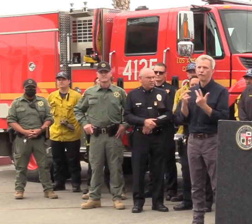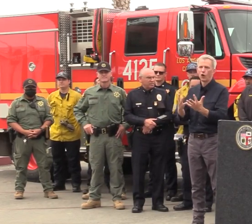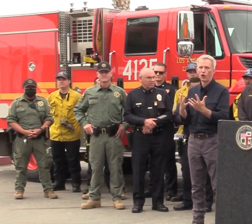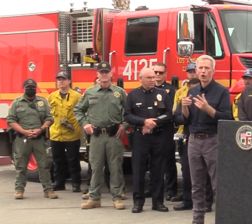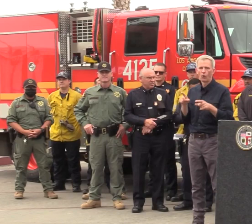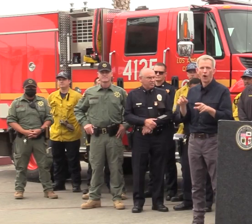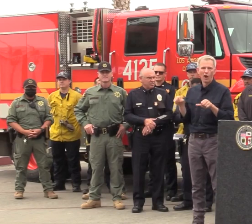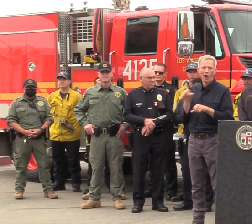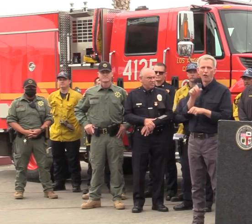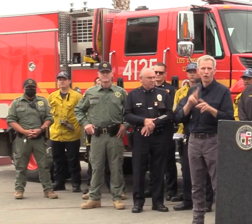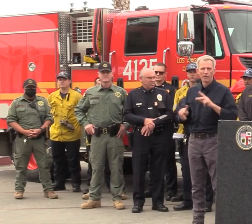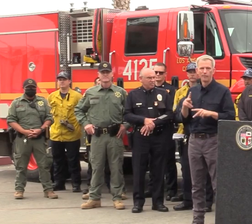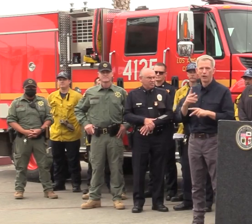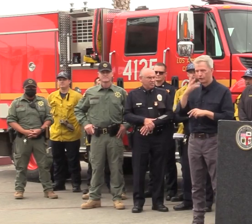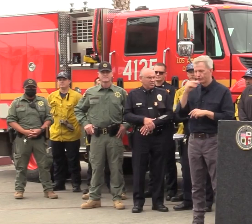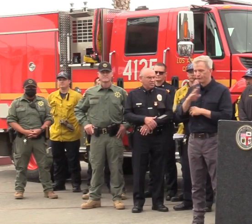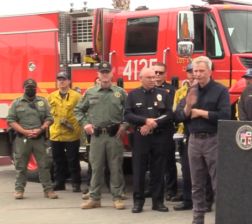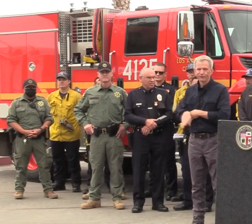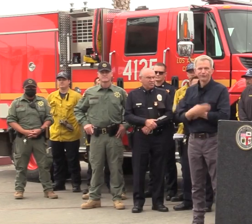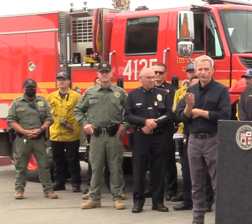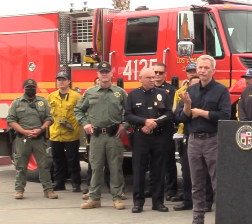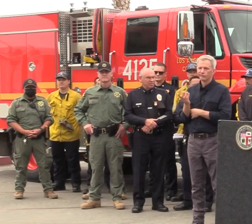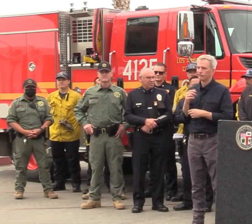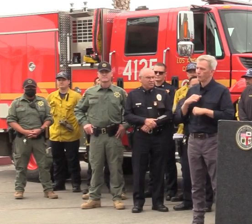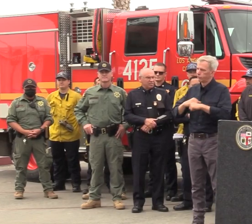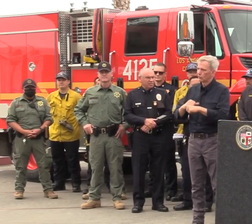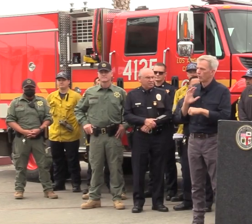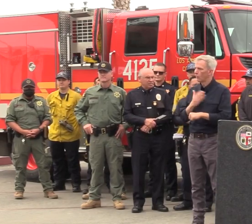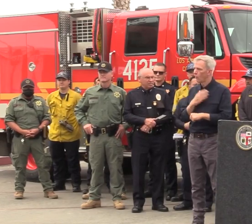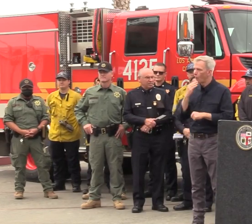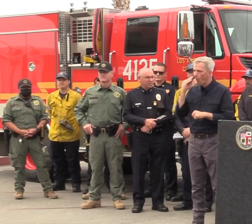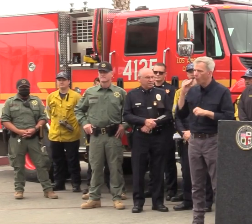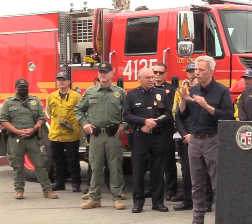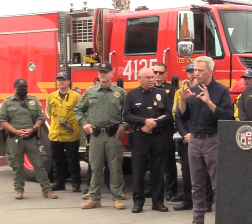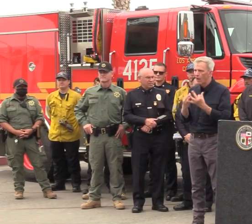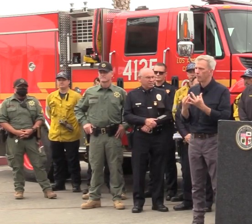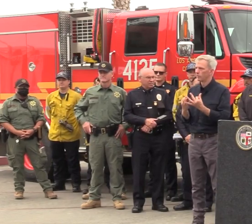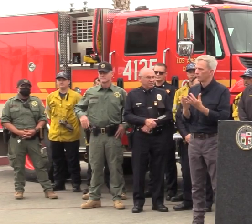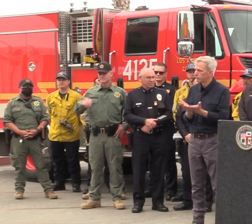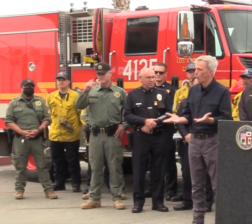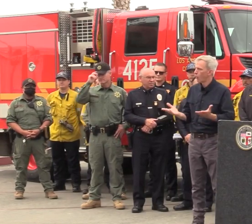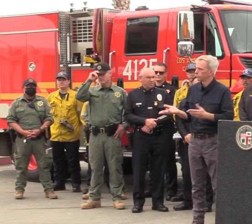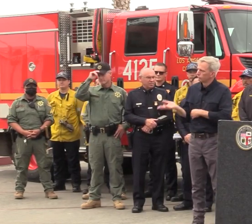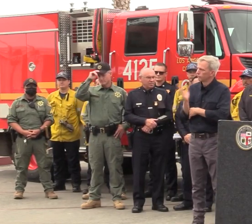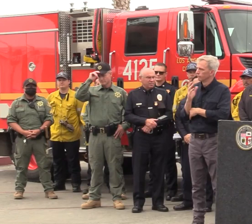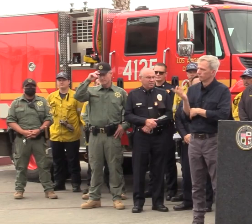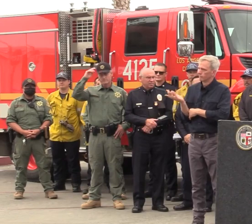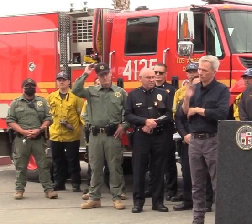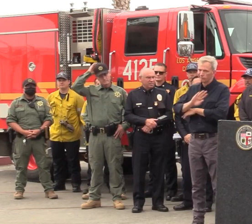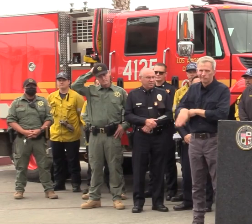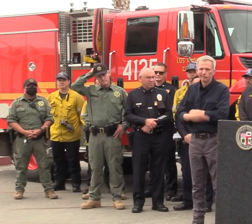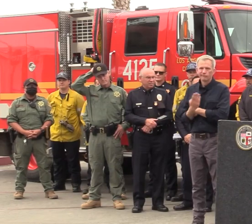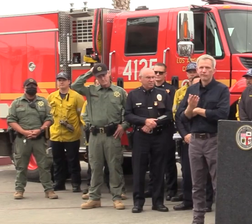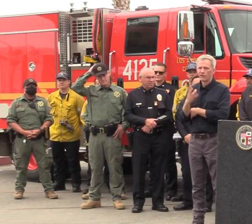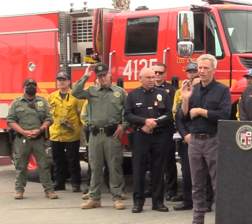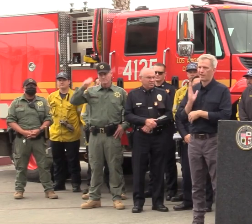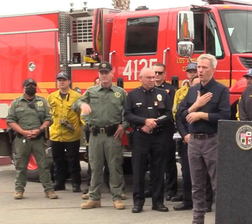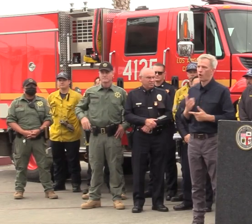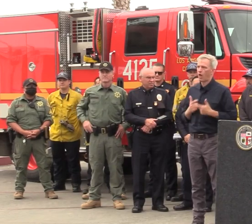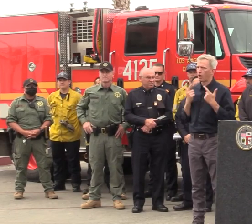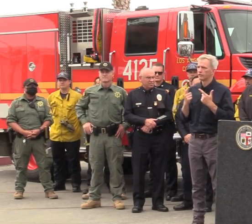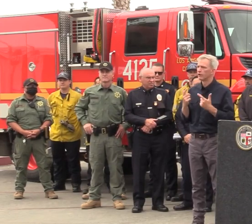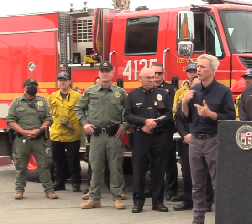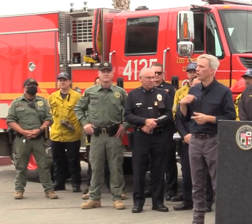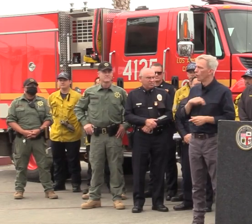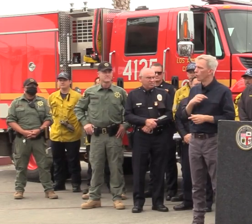lives. They've been around the clock protecting our homes, our families, our property, and ultimately our lives. We're so fortunate to have